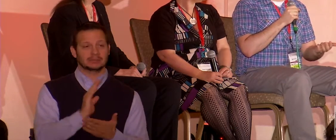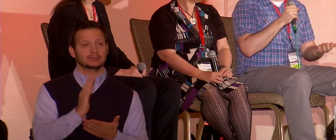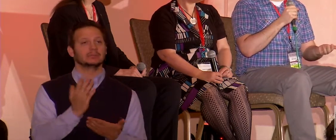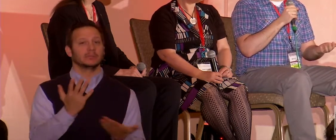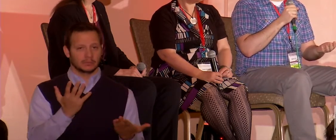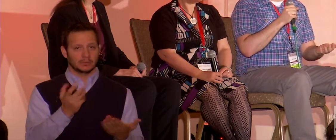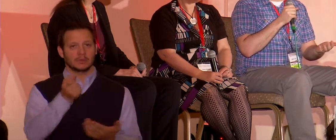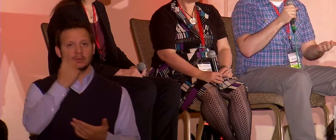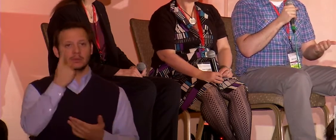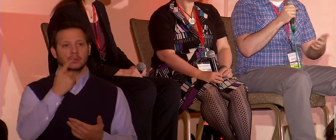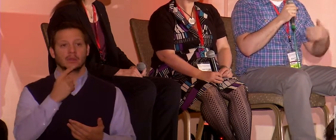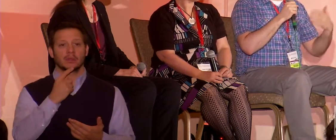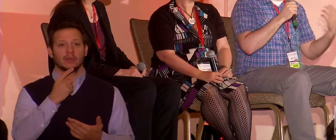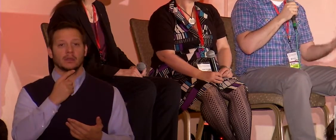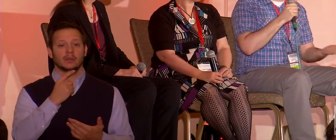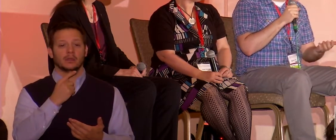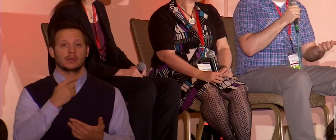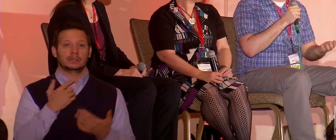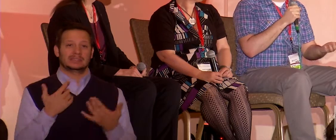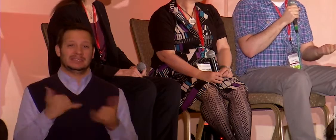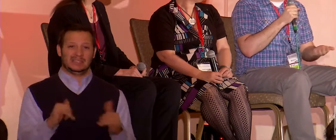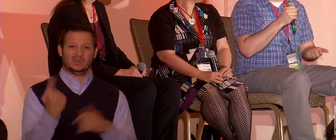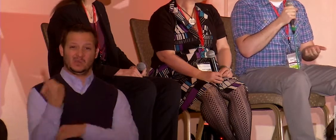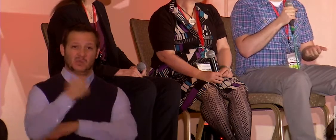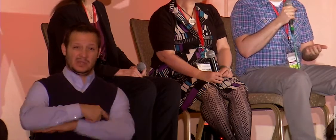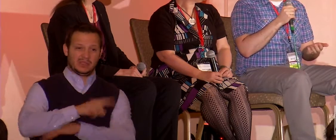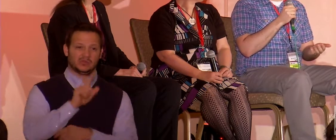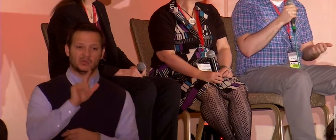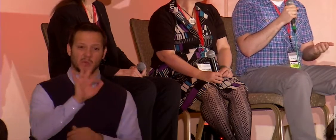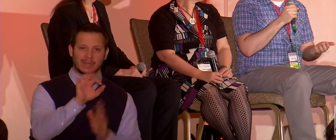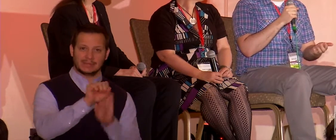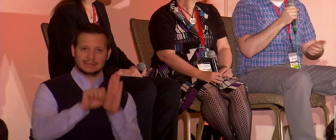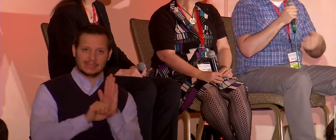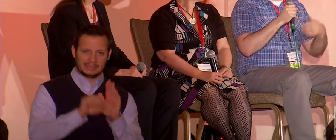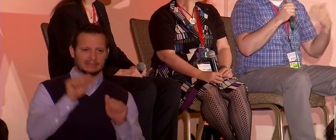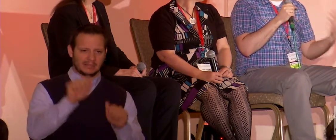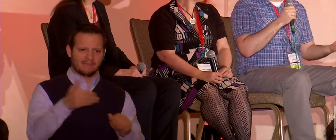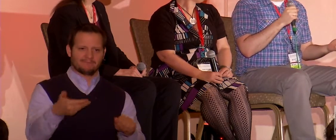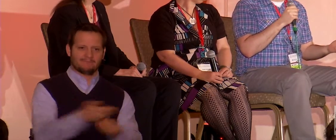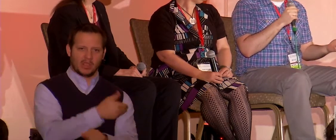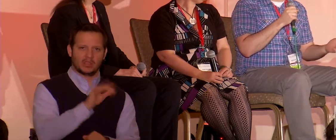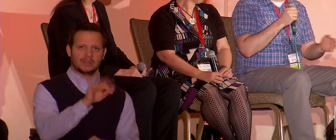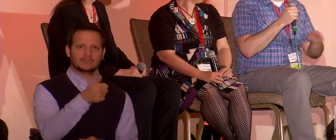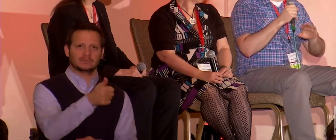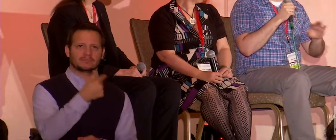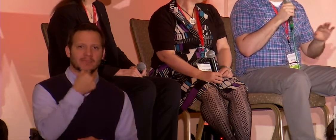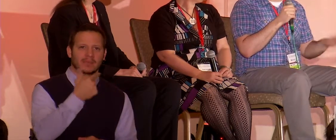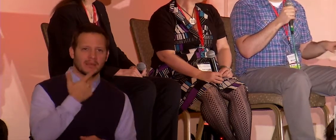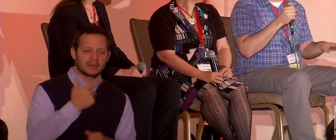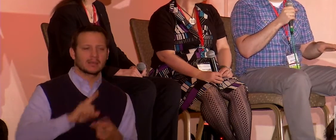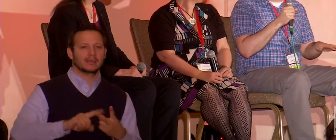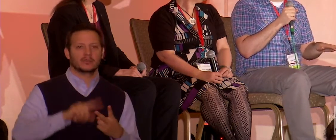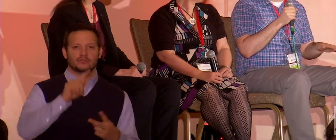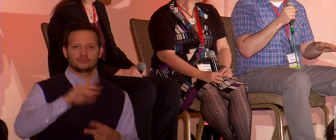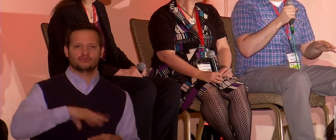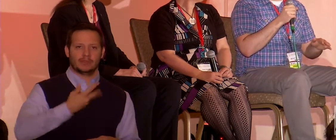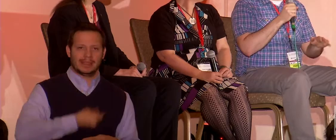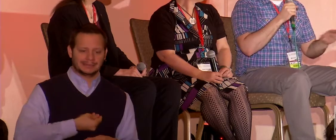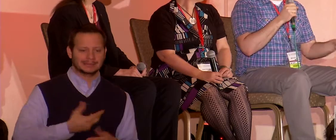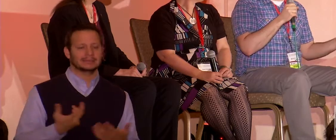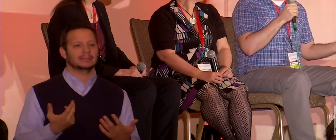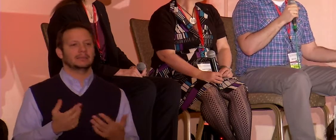you can still be fired for being gay. There are 32 states where you can still be fired for being trans. There are 27 states that don't have a single law in the